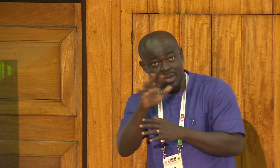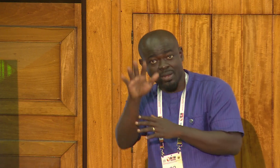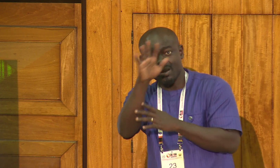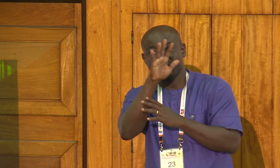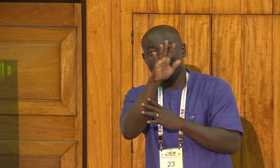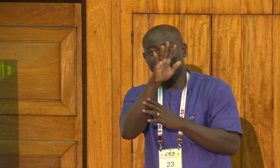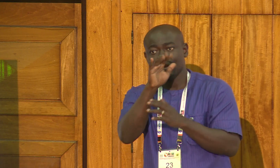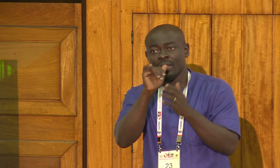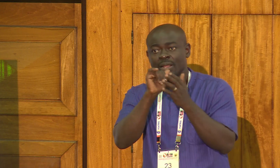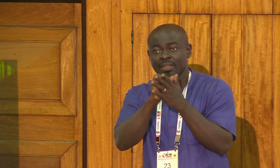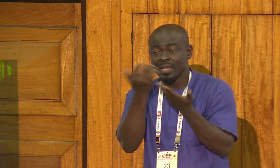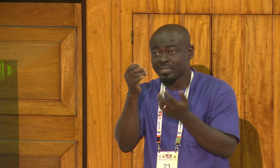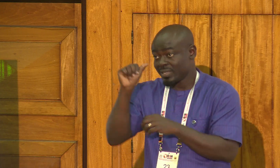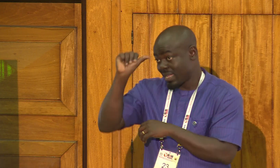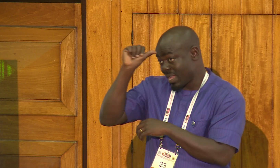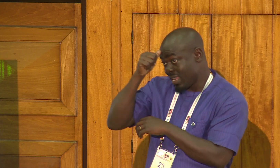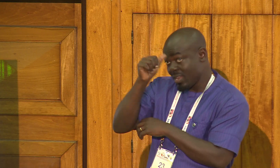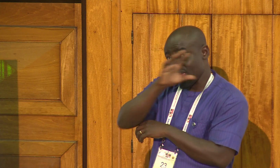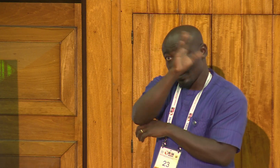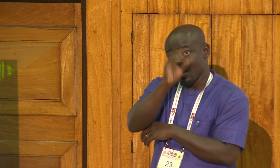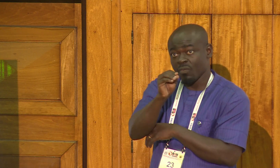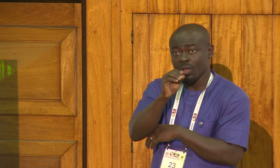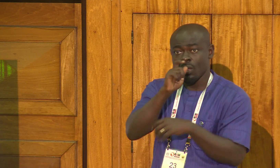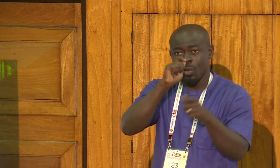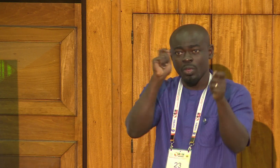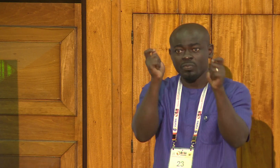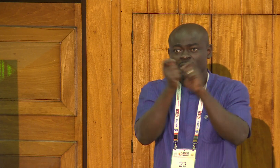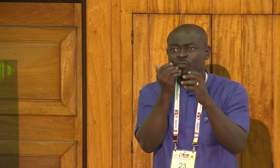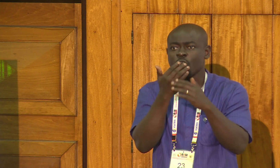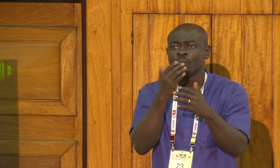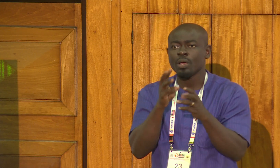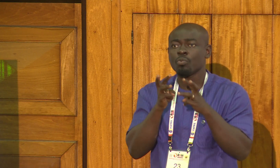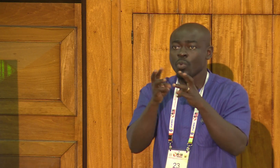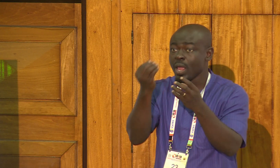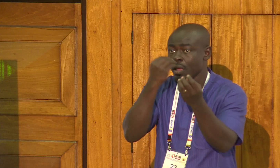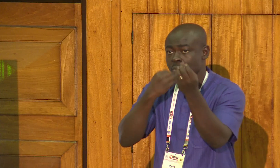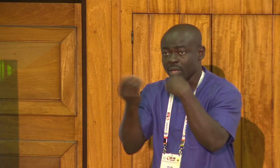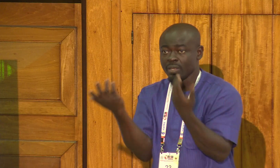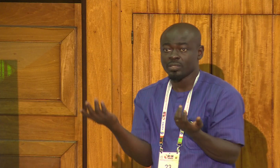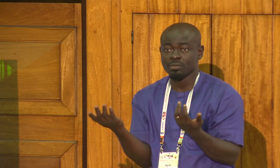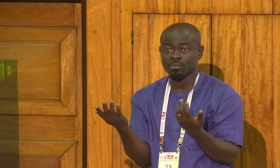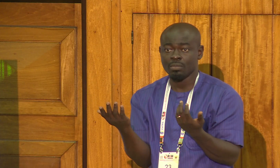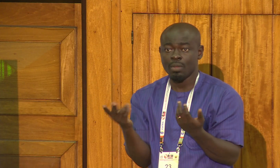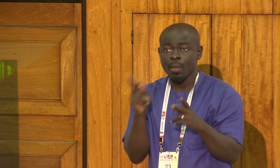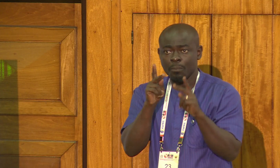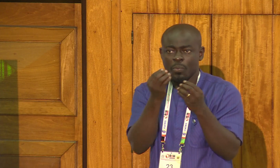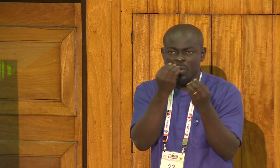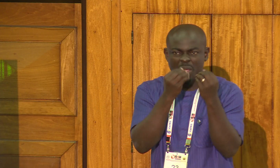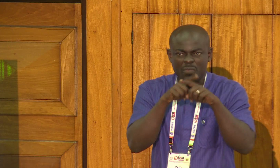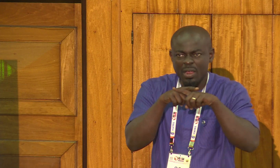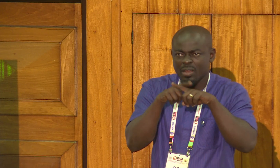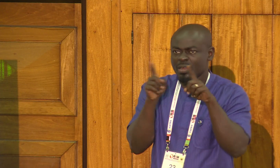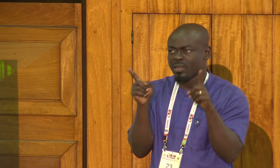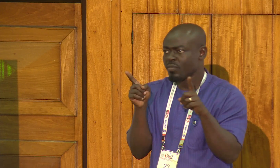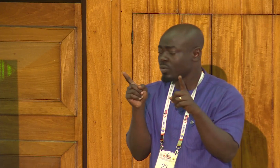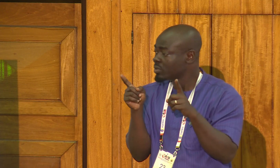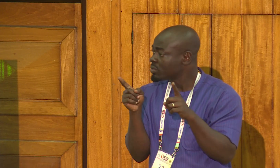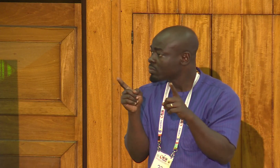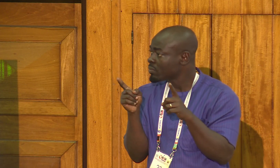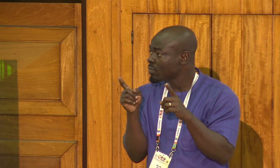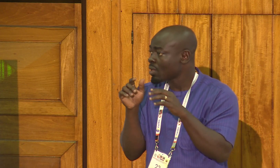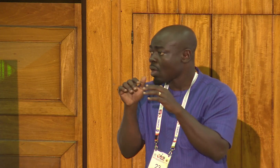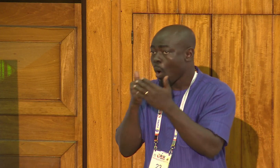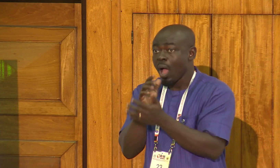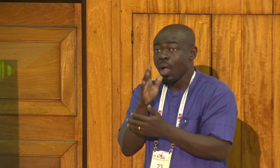is India and Africa, we've changed from the way we ate. So we eat very different from the way we ate as children or how